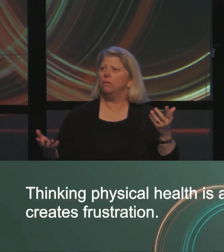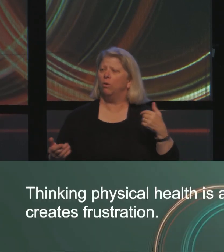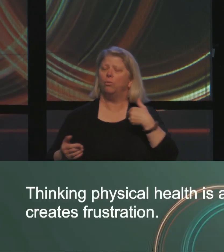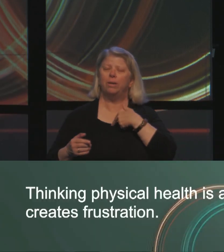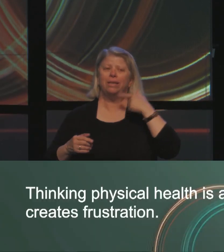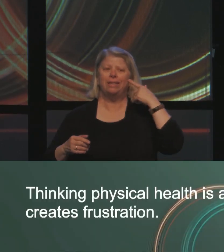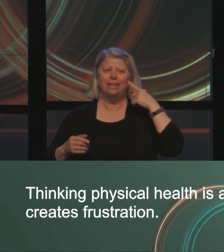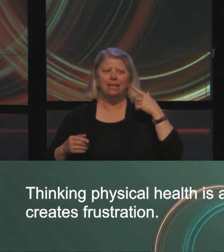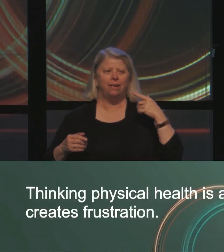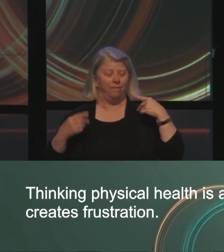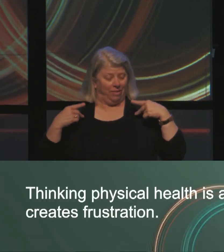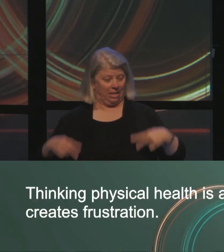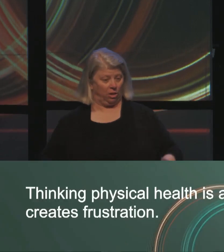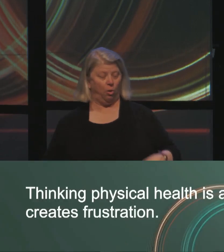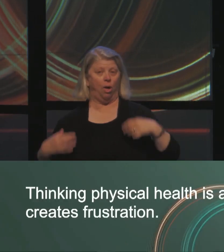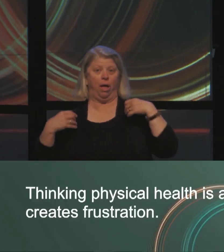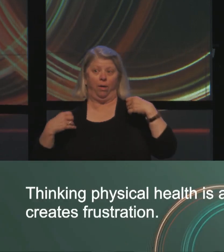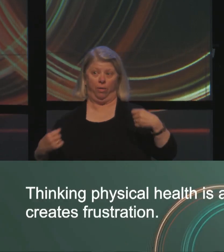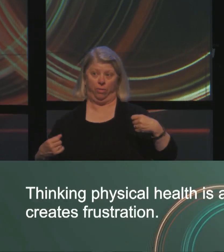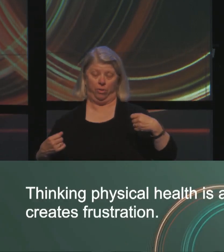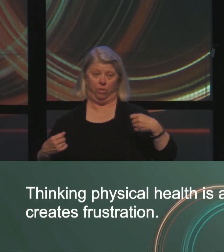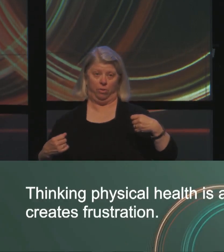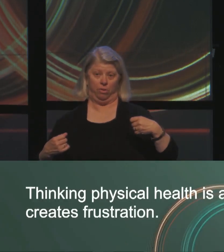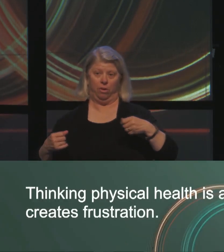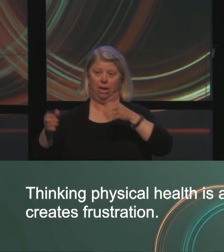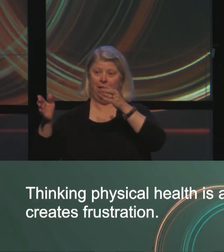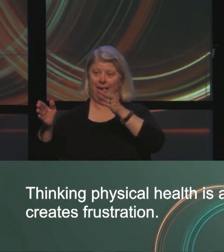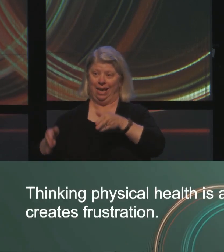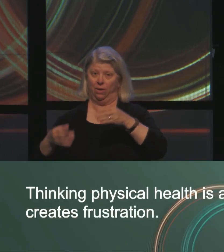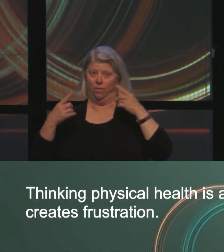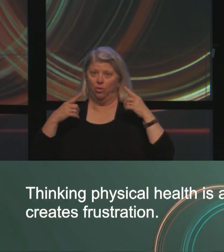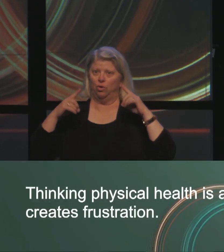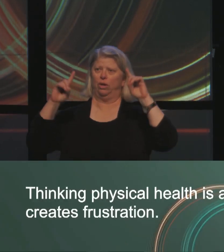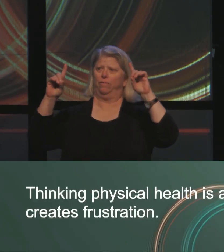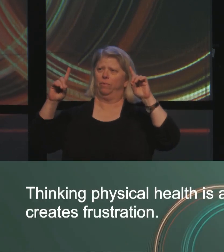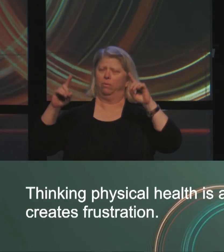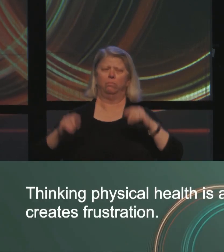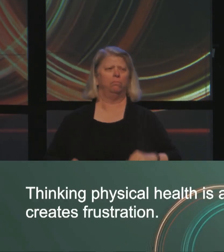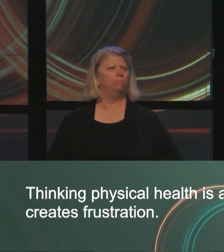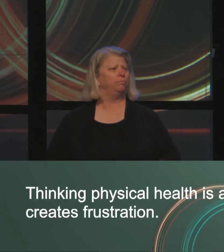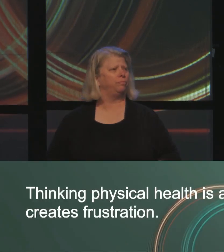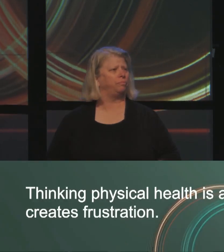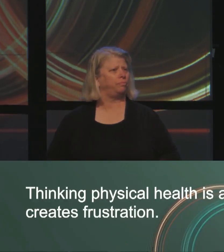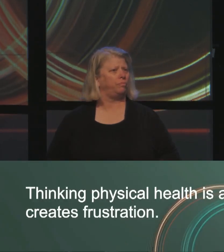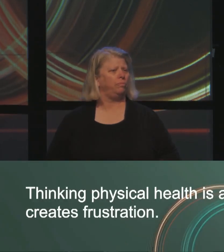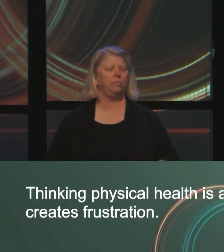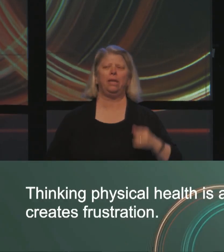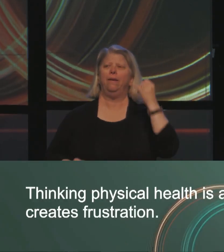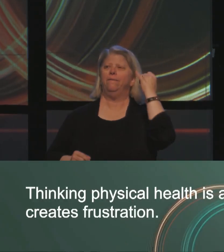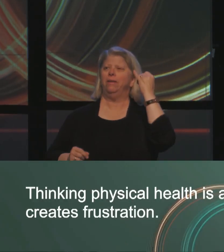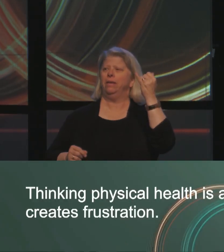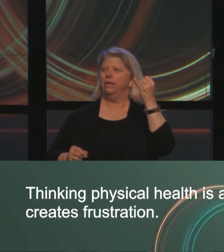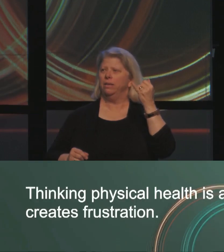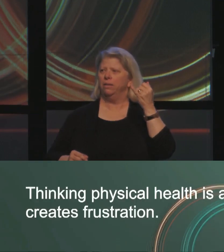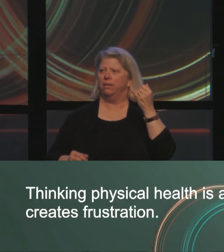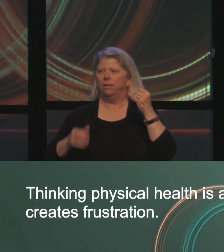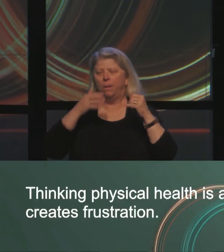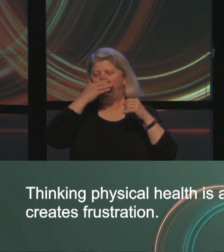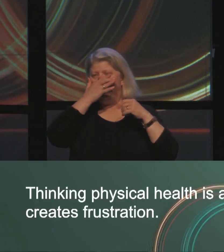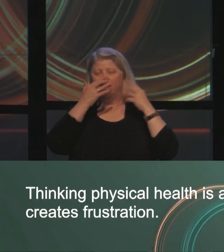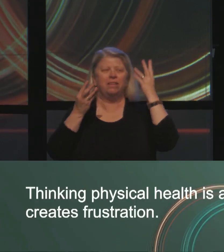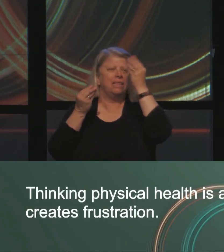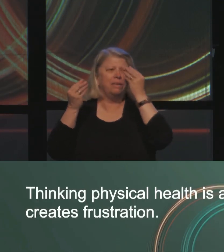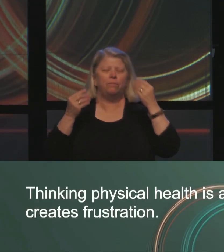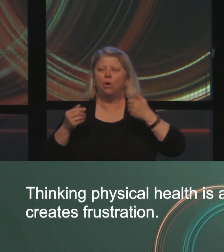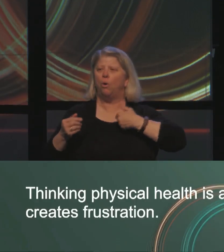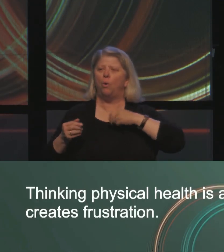think that physical health is an individual achievement, right? We have this idea that I've got to like think about my